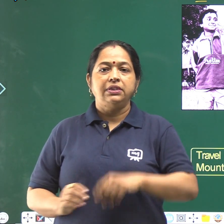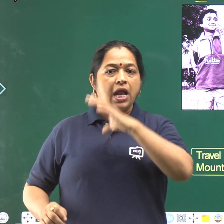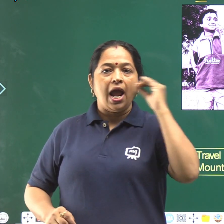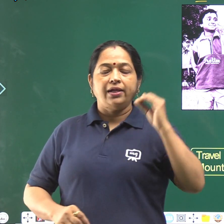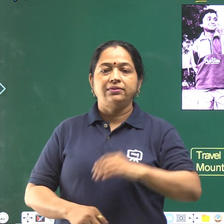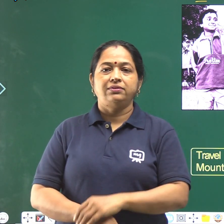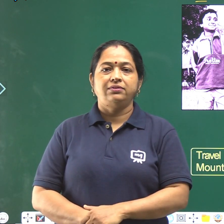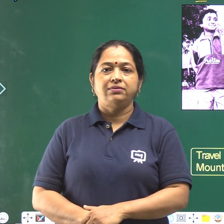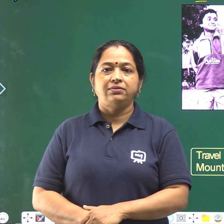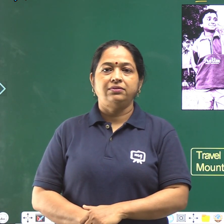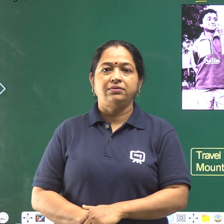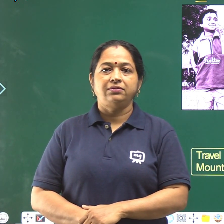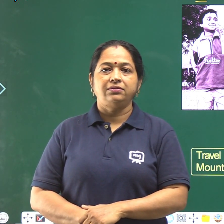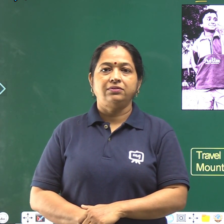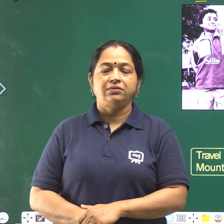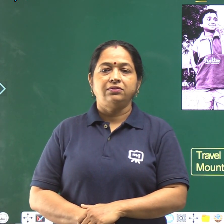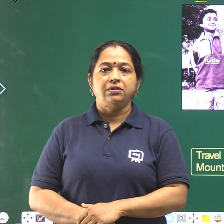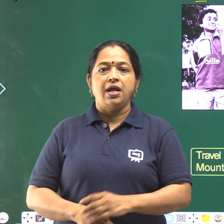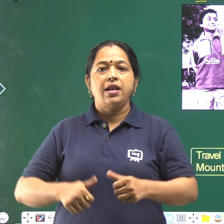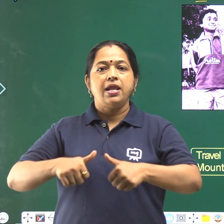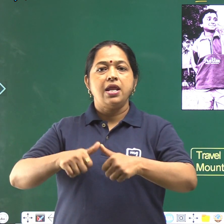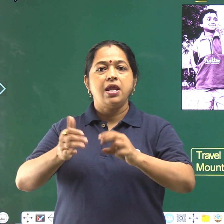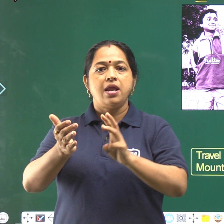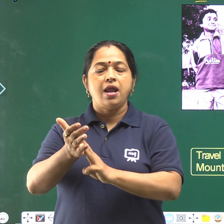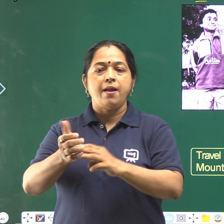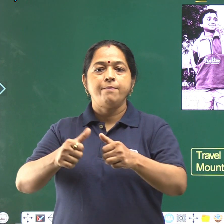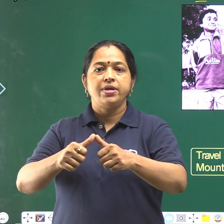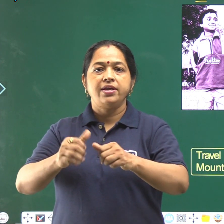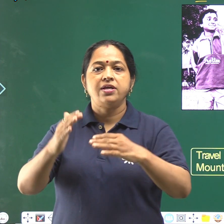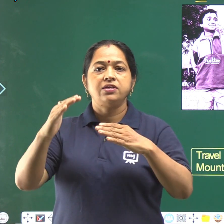and the Amazon River